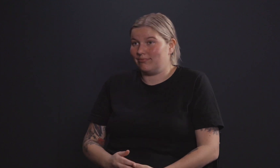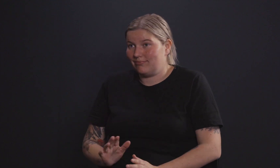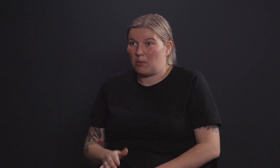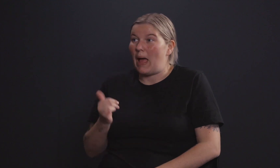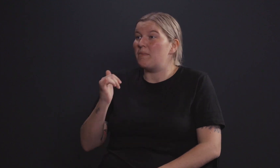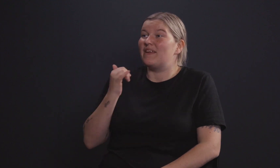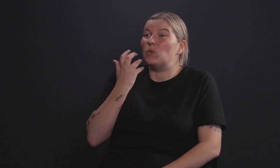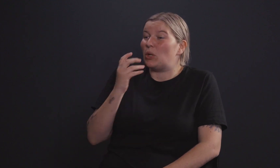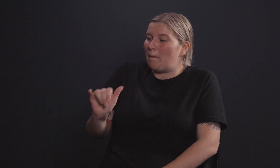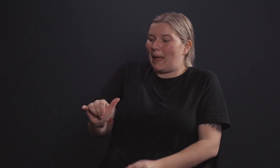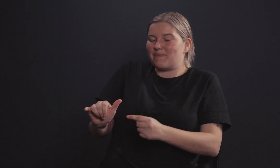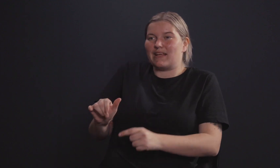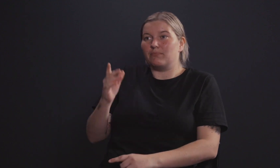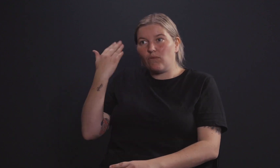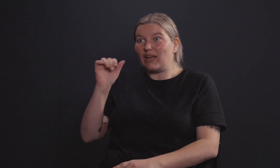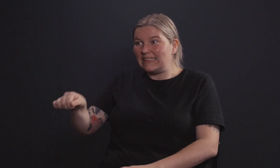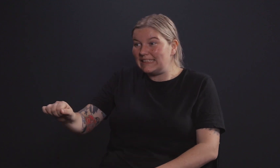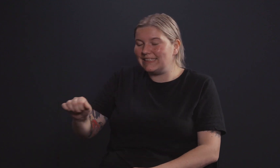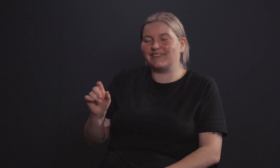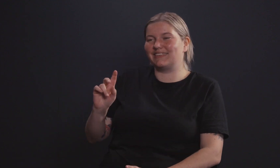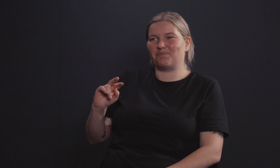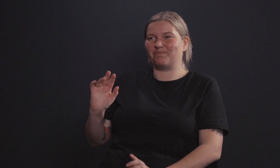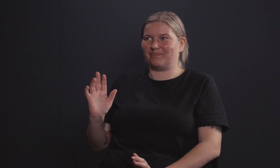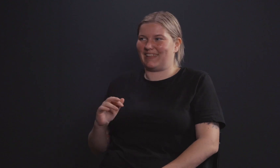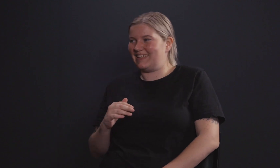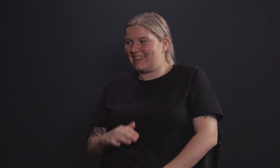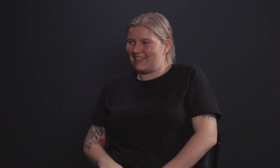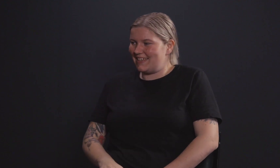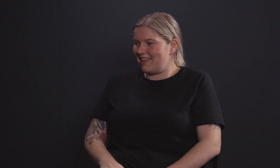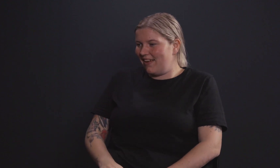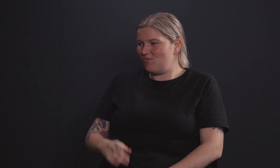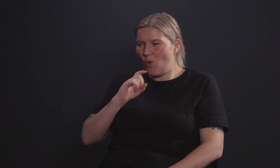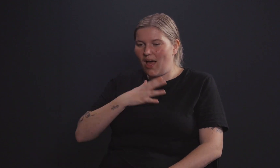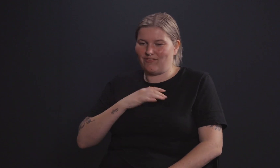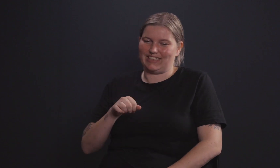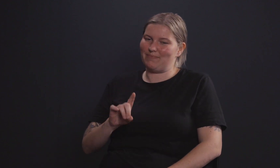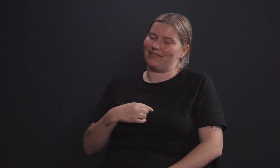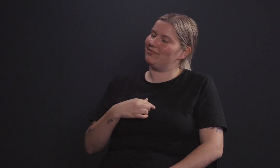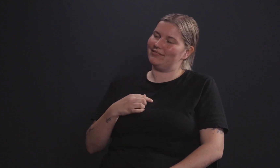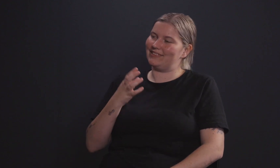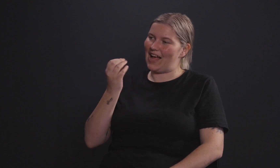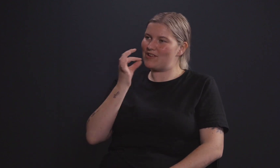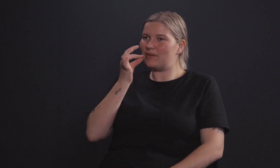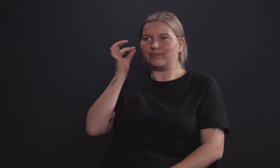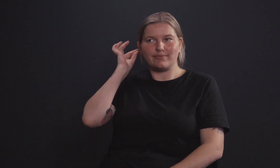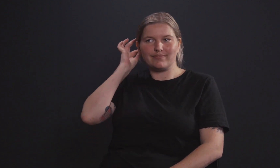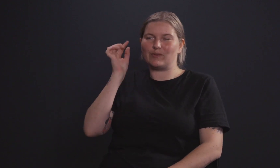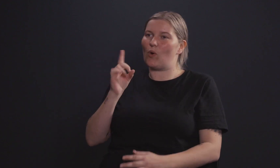now, well, no. I mean, maybe we'll change our minds in the future, but that's a big maybe. Of course I'd love to, but I